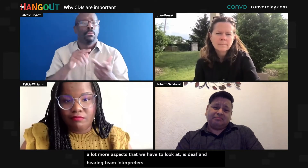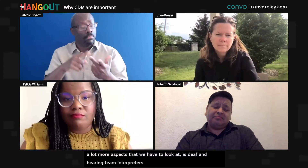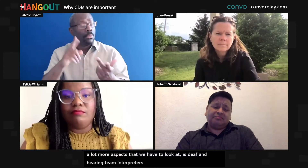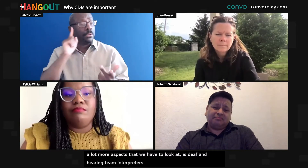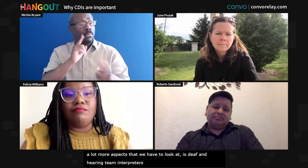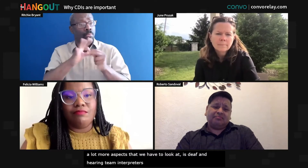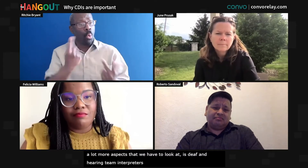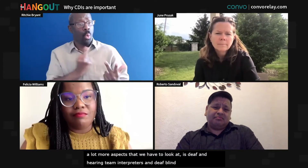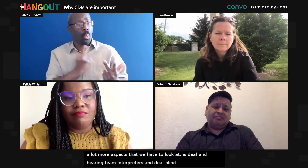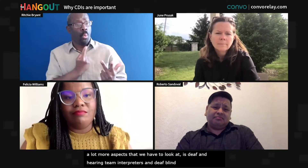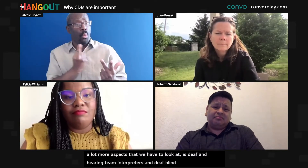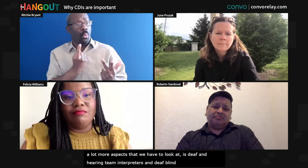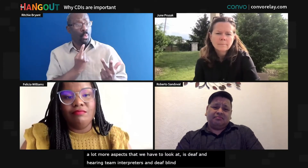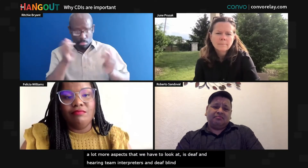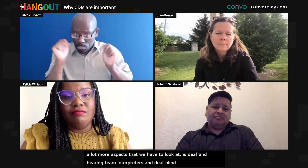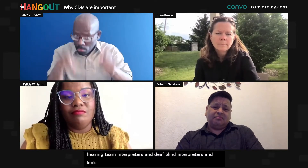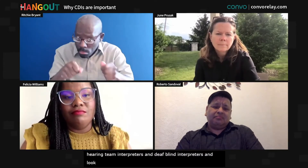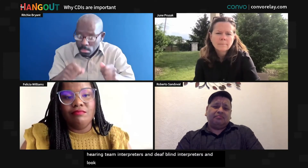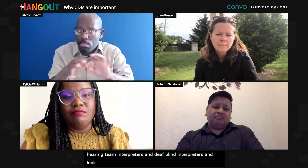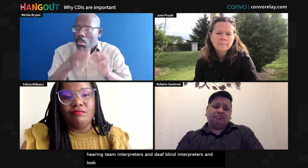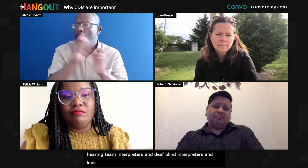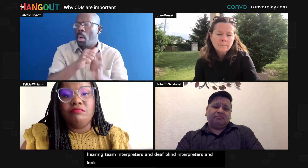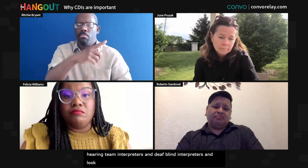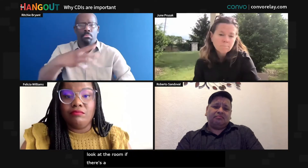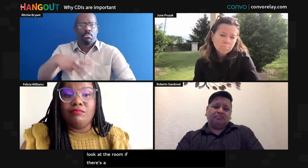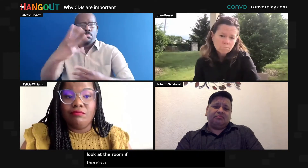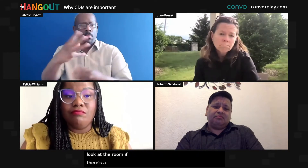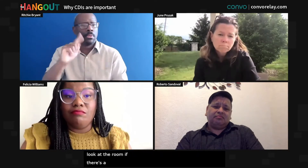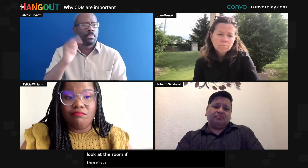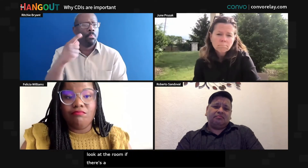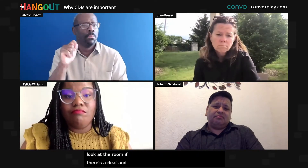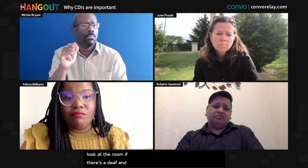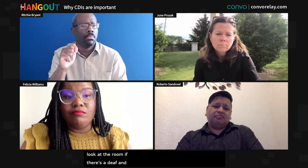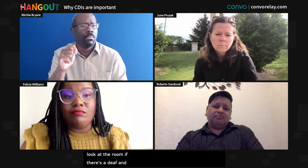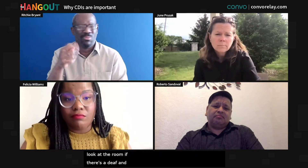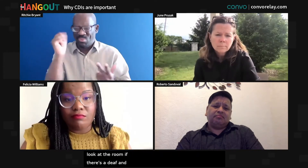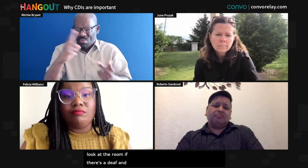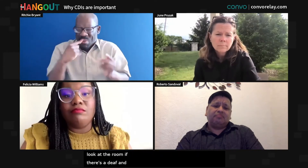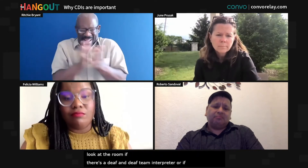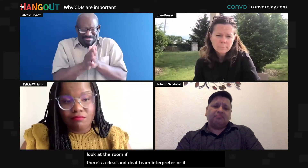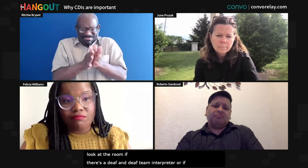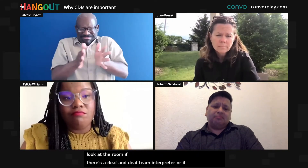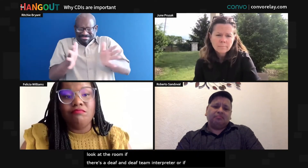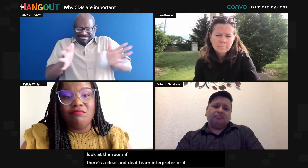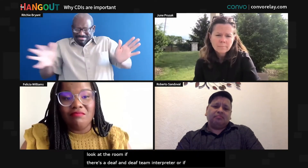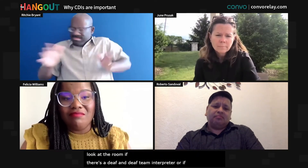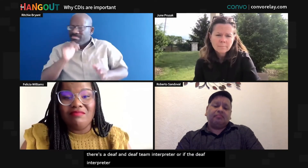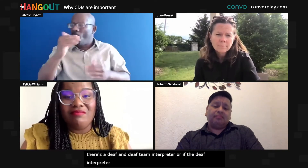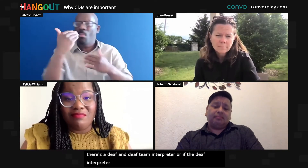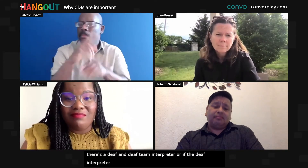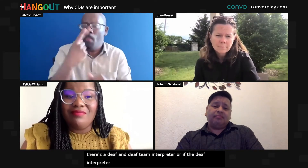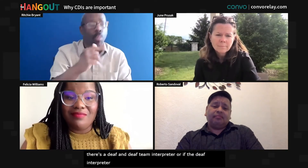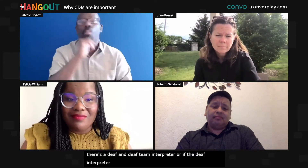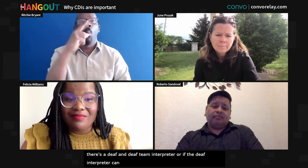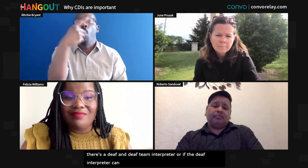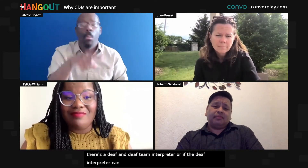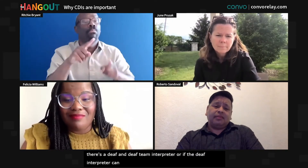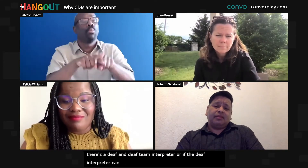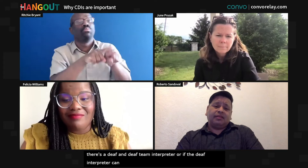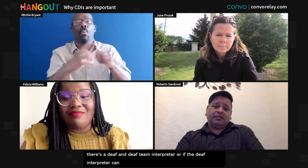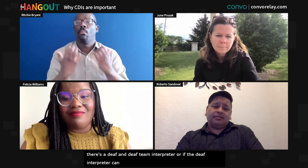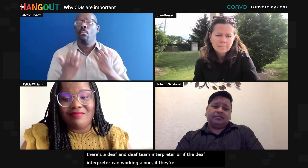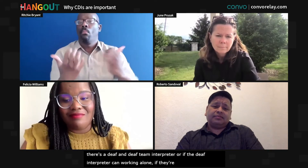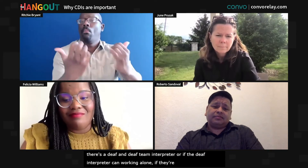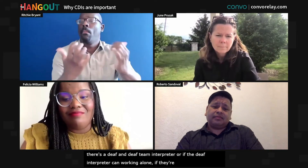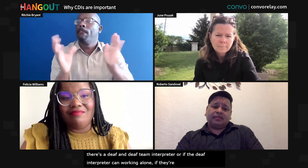if there's a deaf and deaf team interpreter, or if the deaf interpreter is working alone, certainly, if they're using text. So there's a